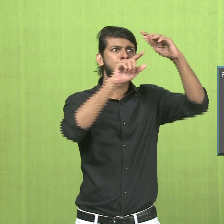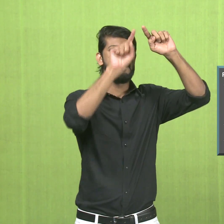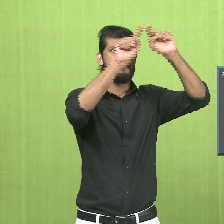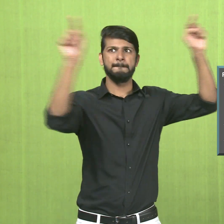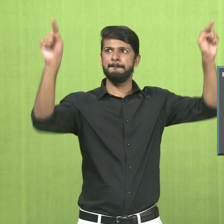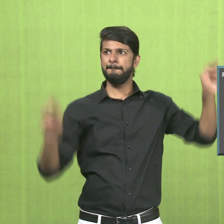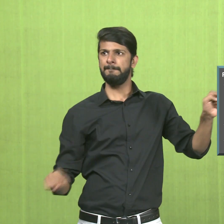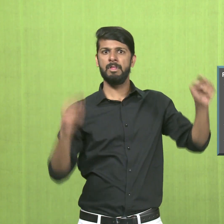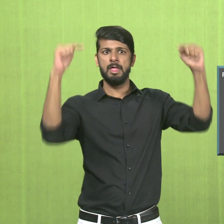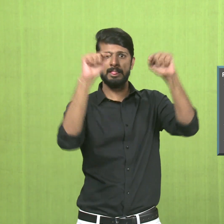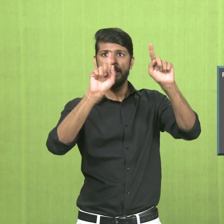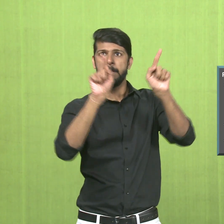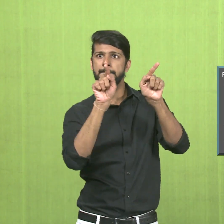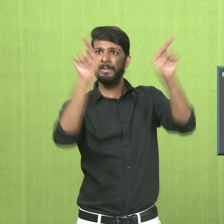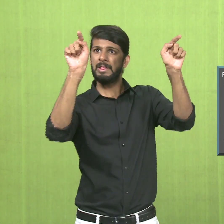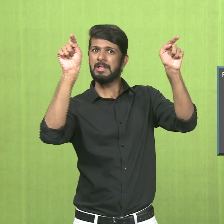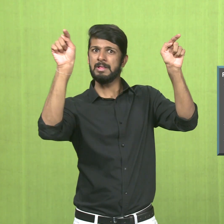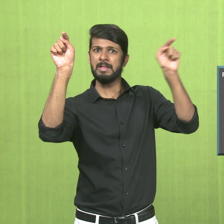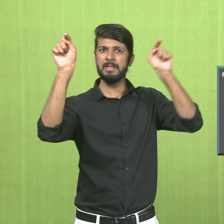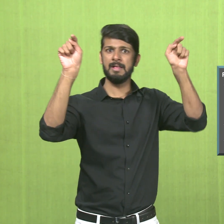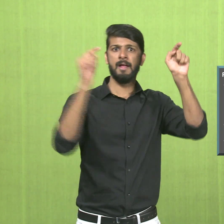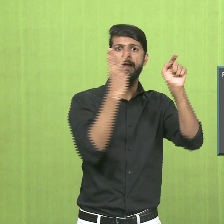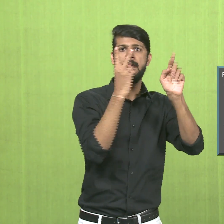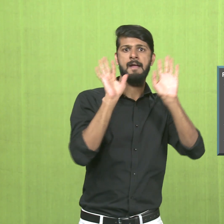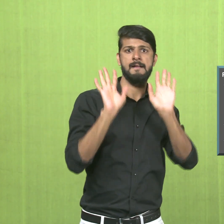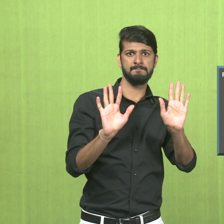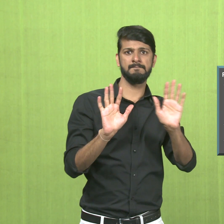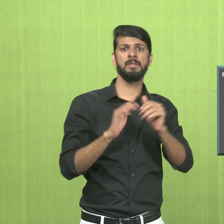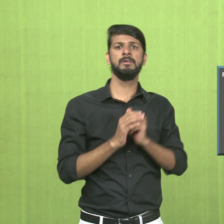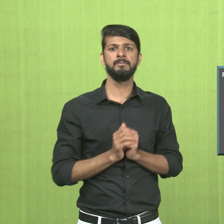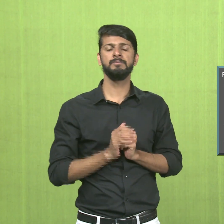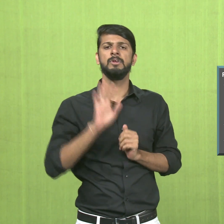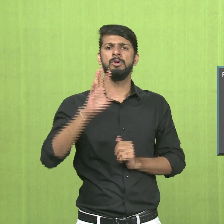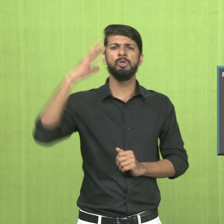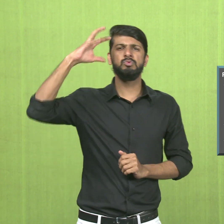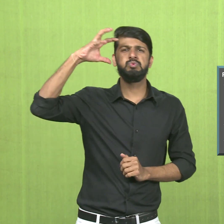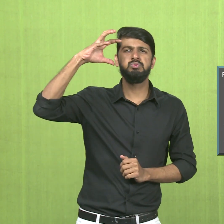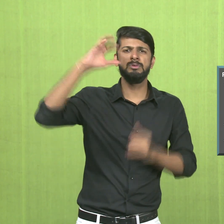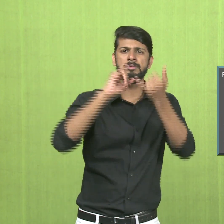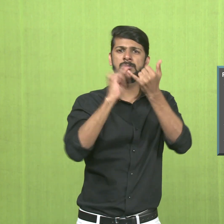On the top two corners, there are two figures. One is the sun